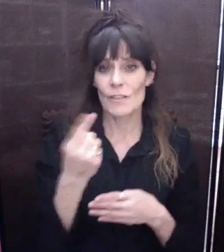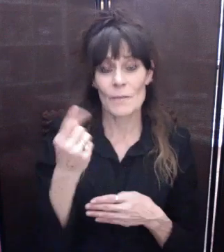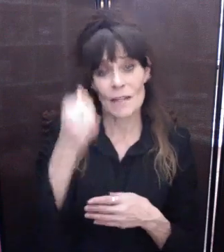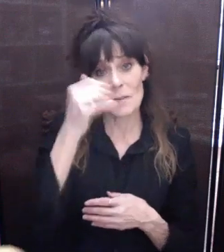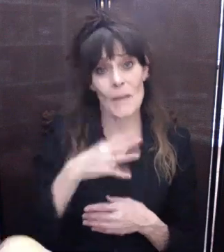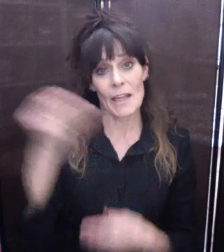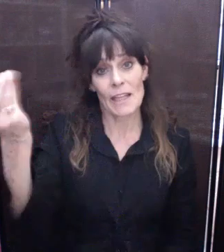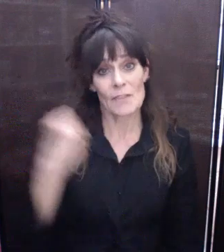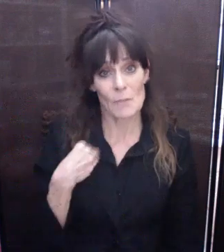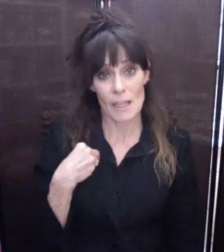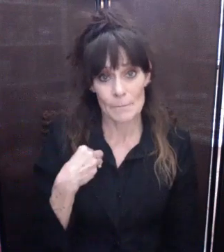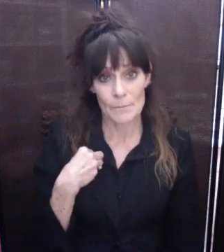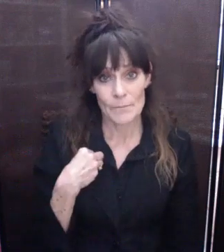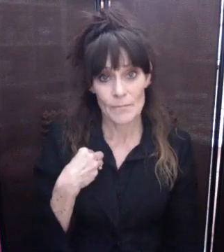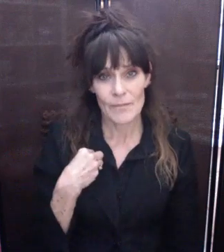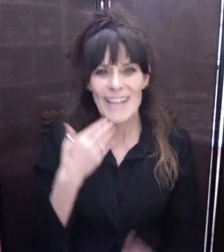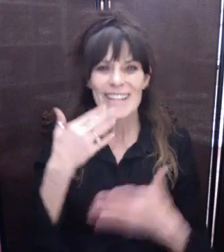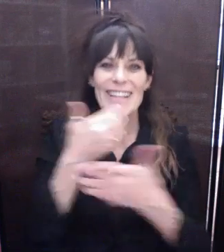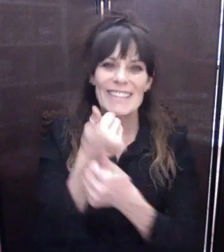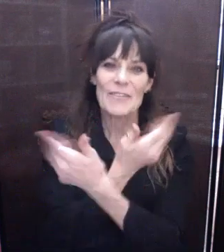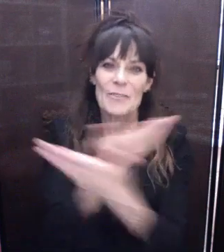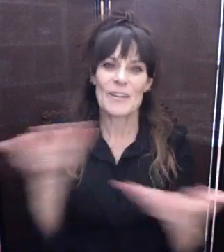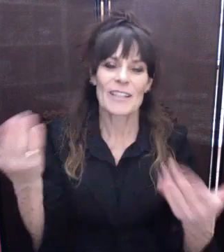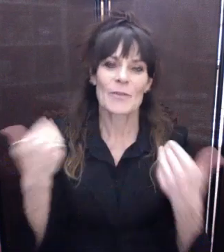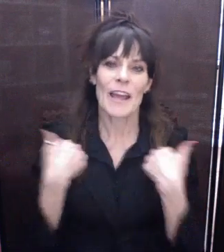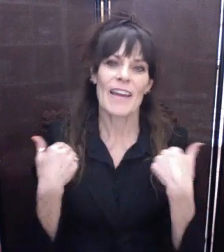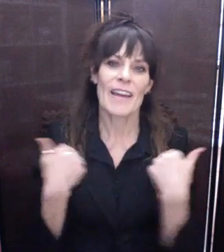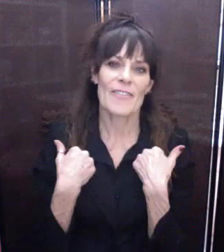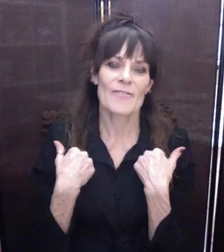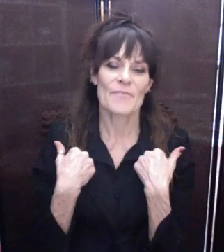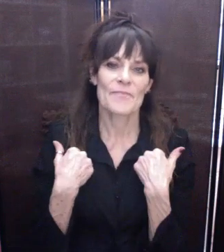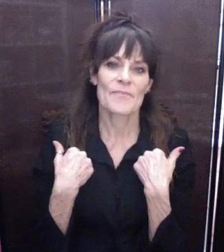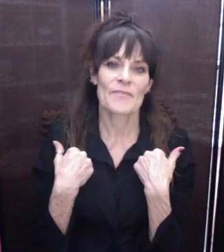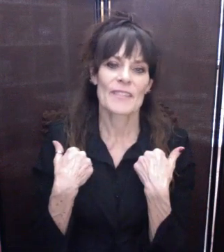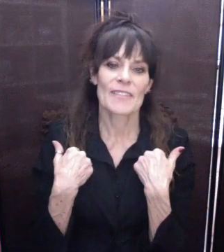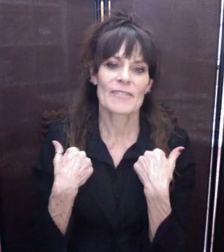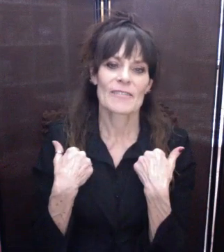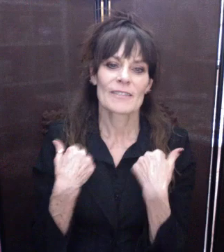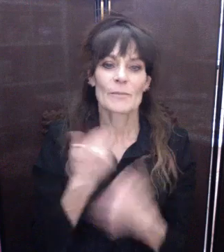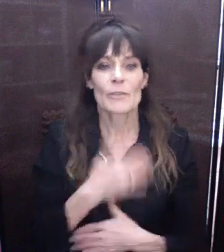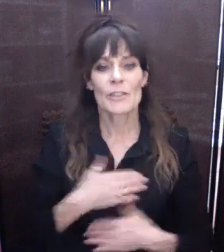me. Thanks, everybody. That's what I got. And I appreciate the opportunity to